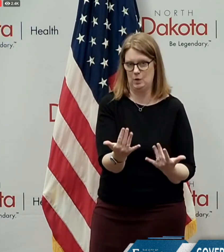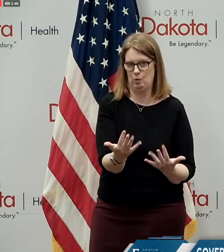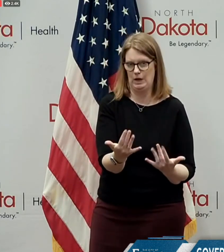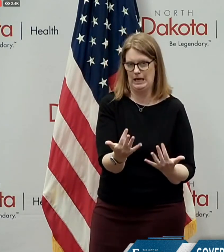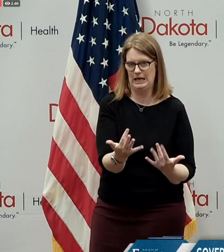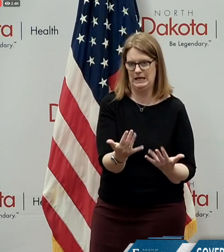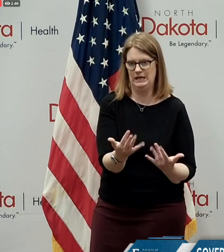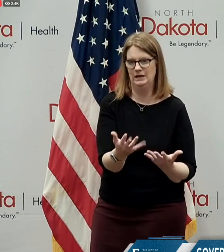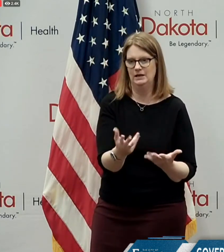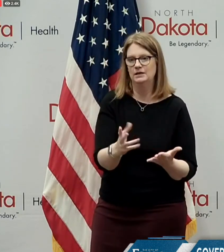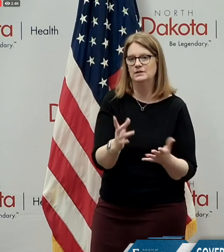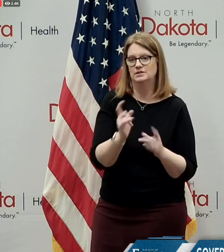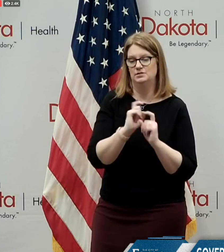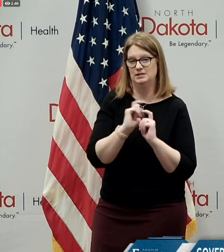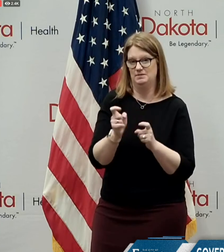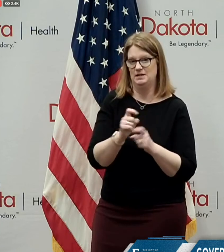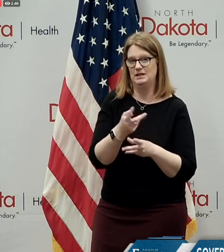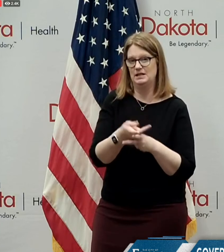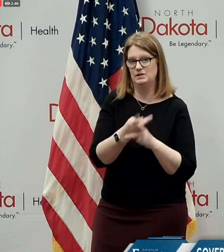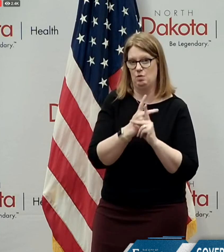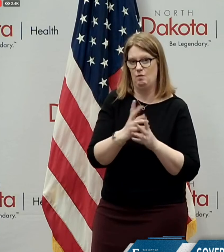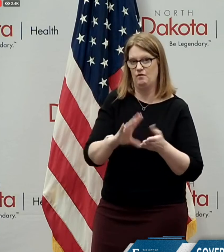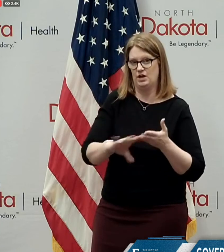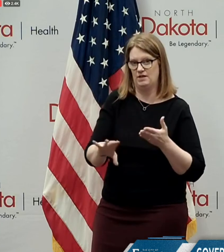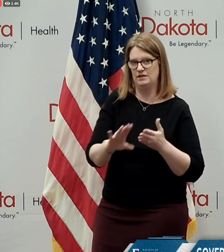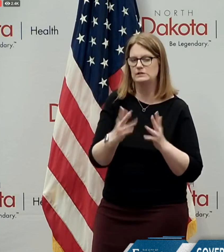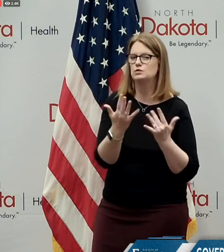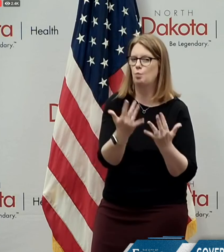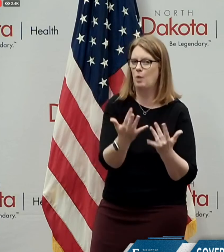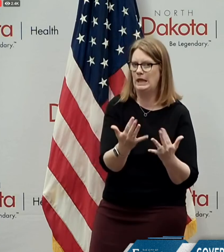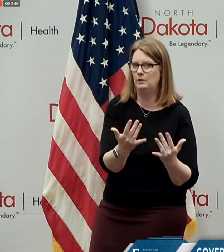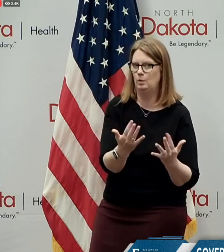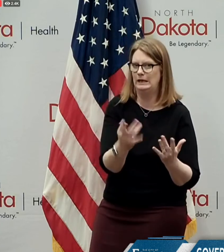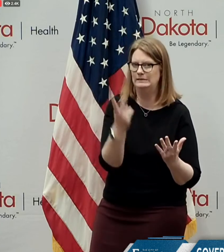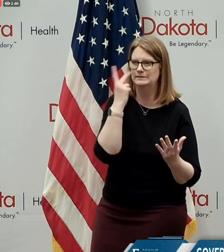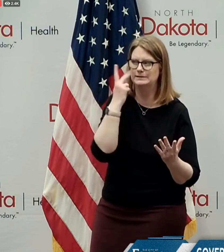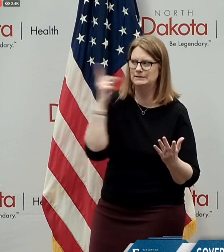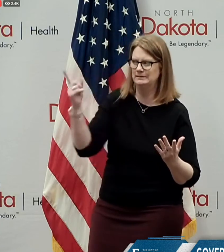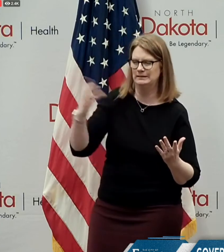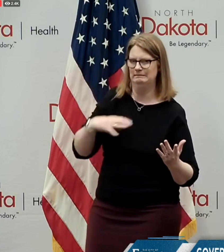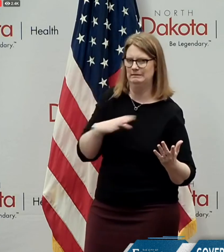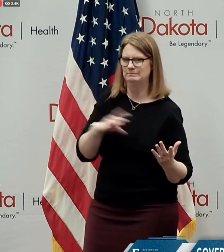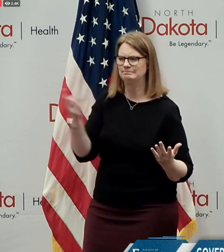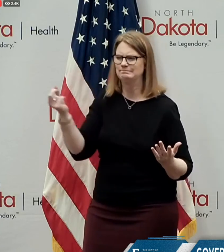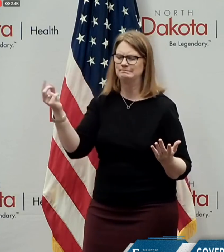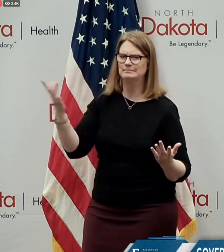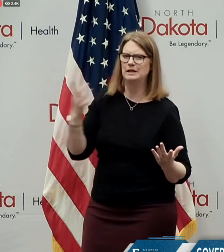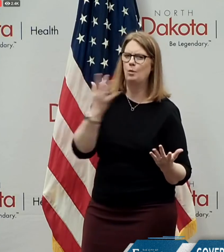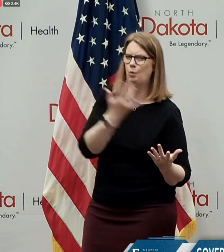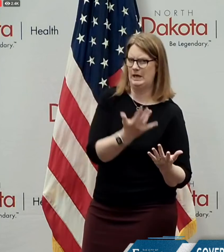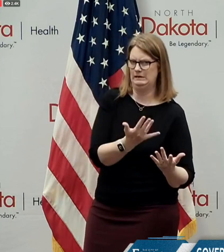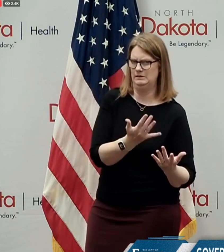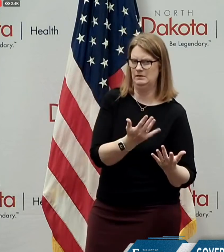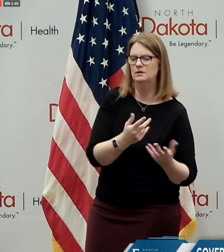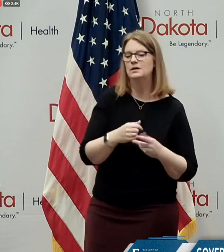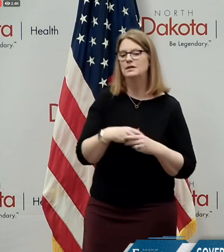forgiveness applications until these bills have made their way through Congress. If you have questions, we encourage you to consult your lender, who is your